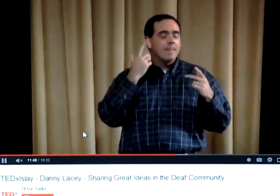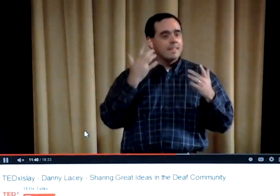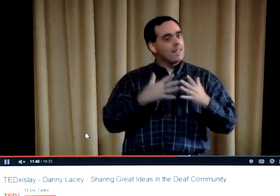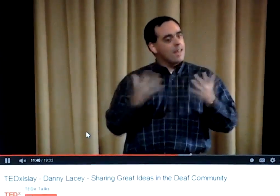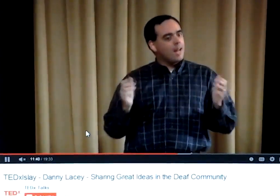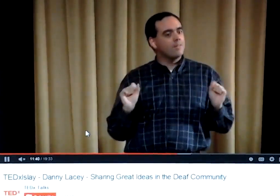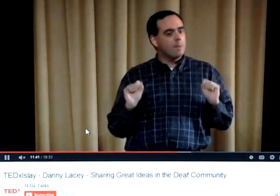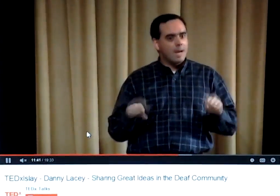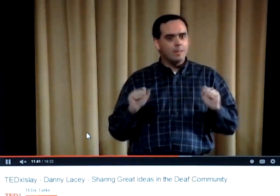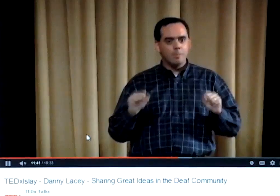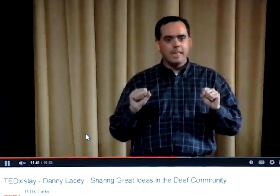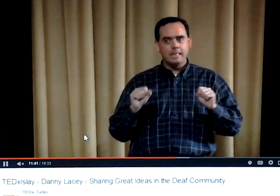We see many wonderful teachers